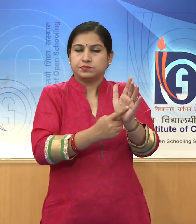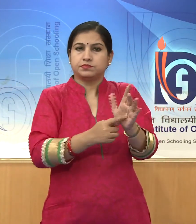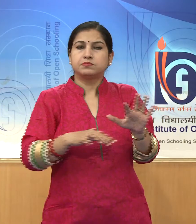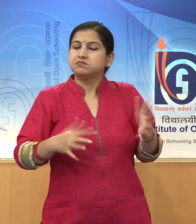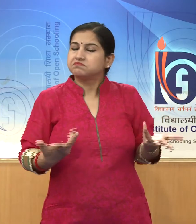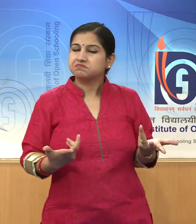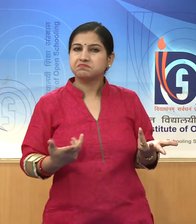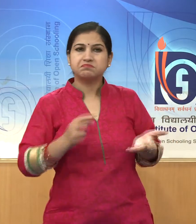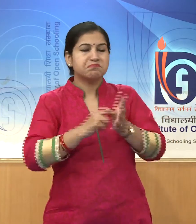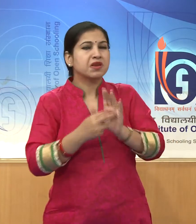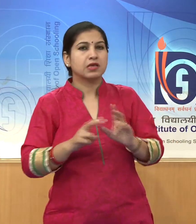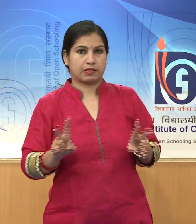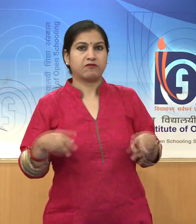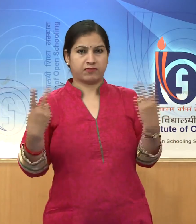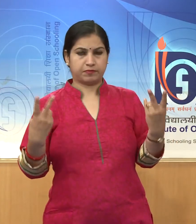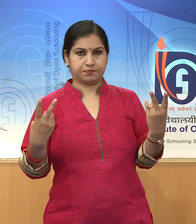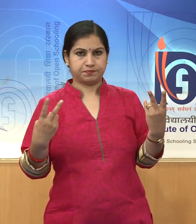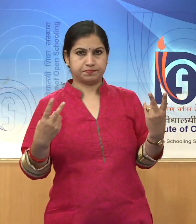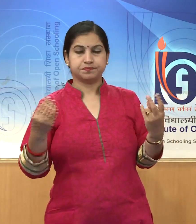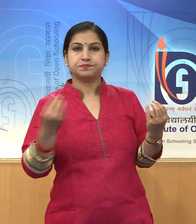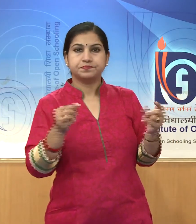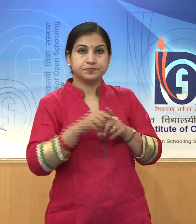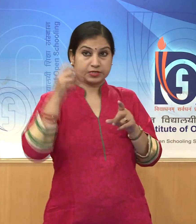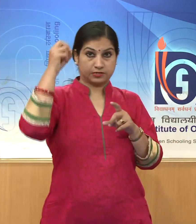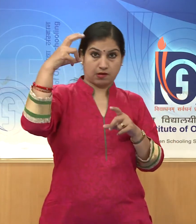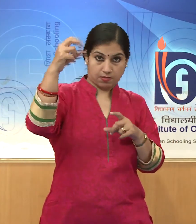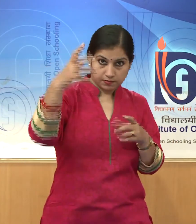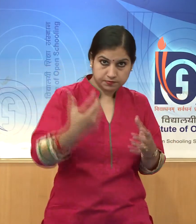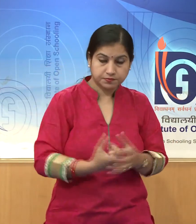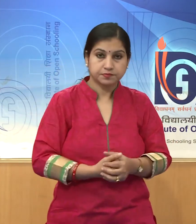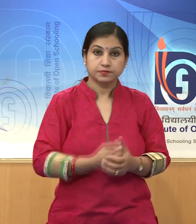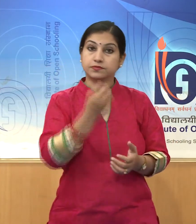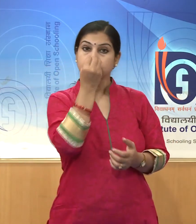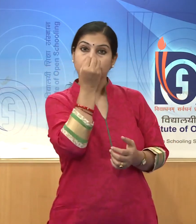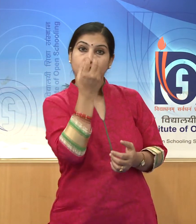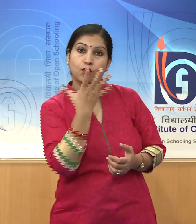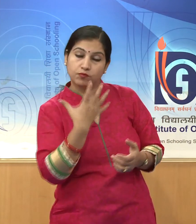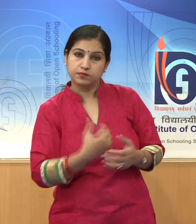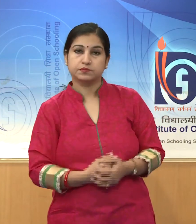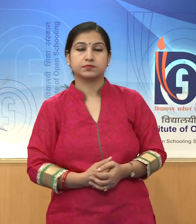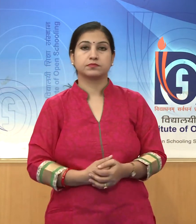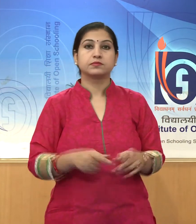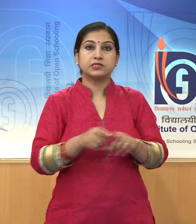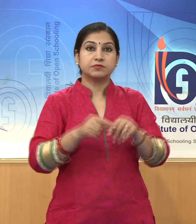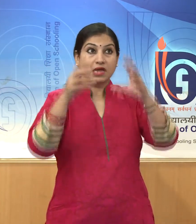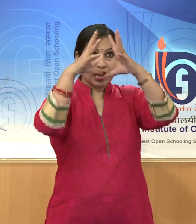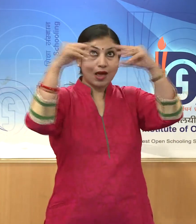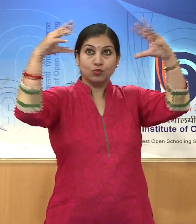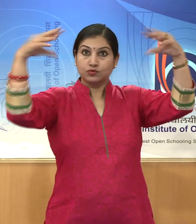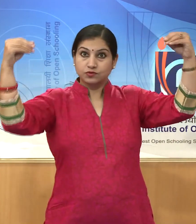non-representational, though some images like stars, flowers and clouds